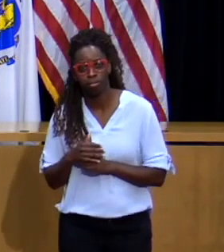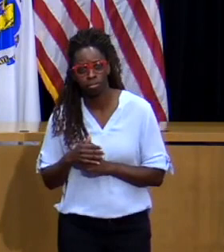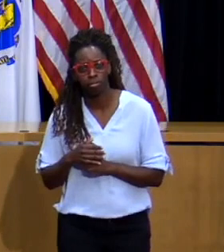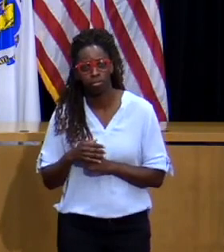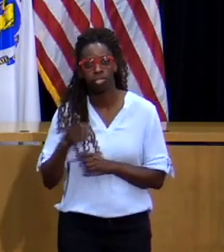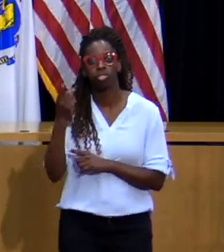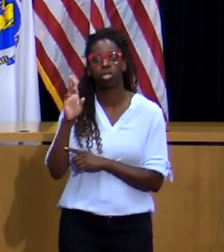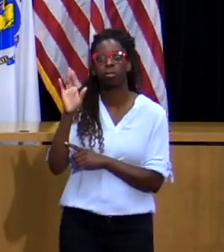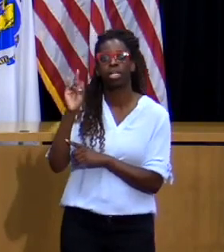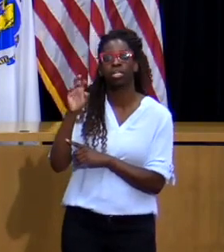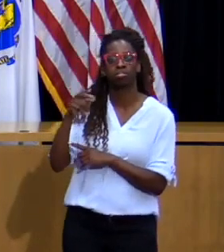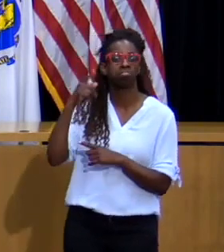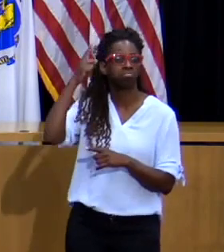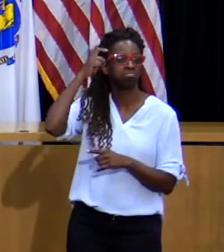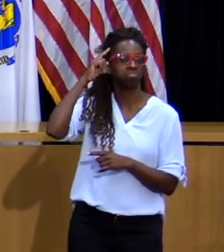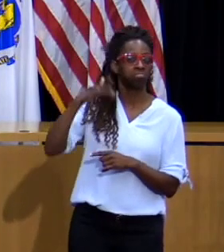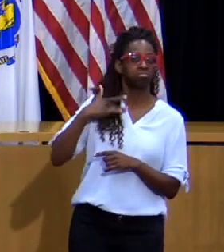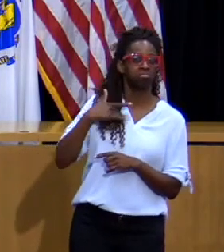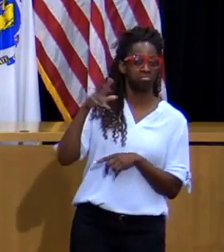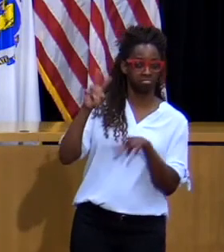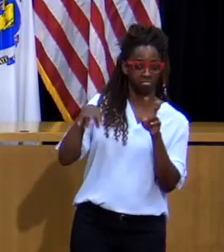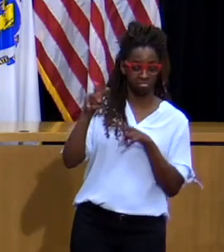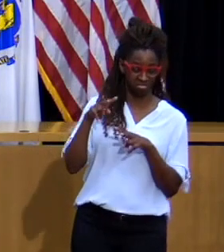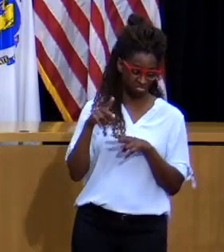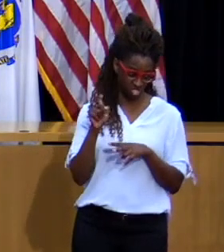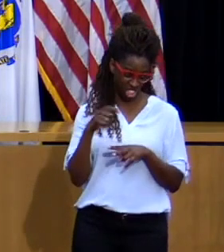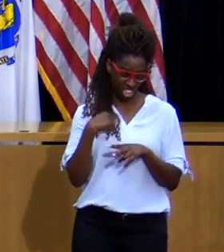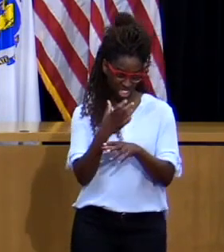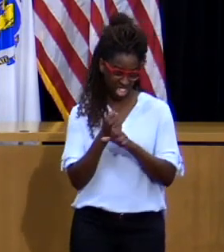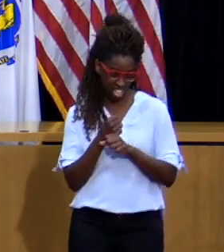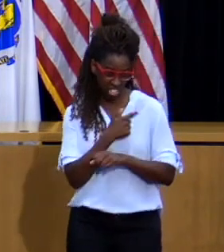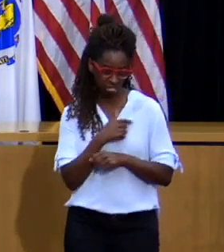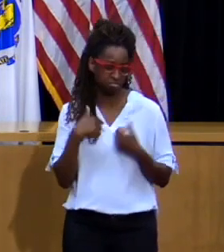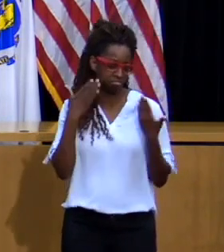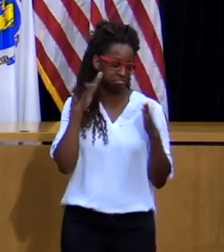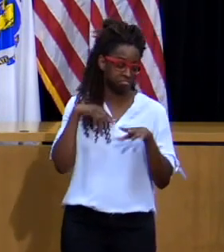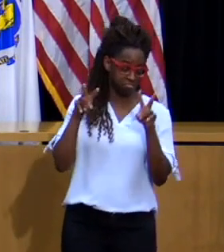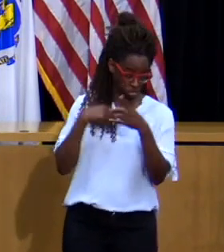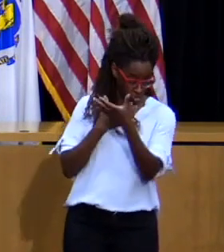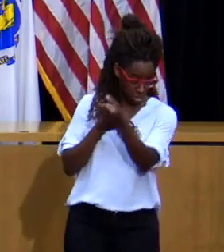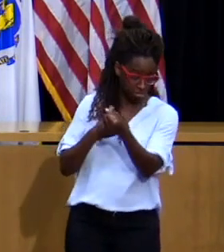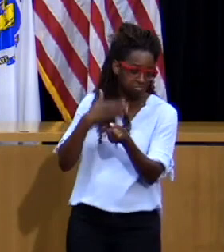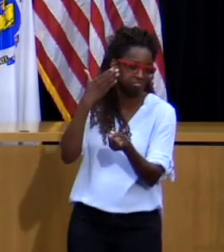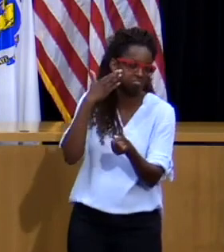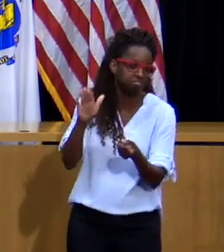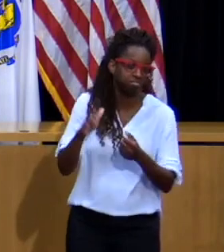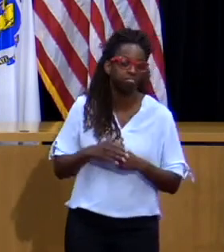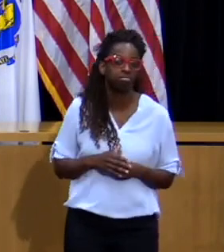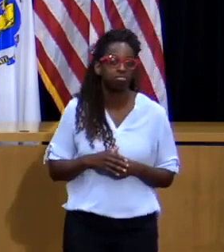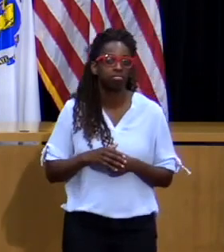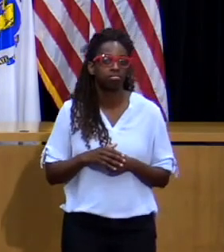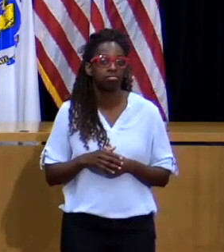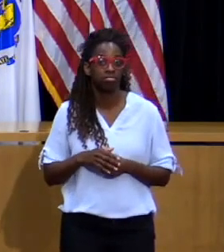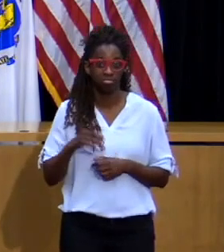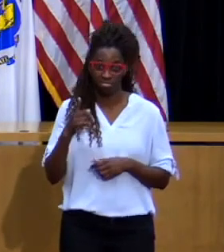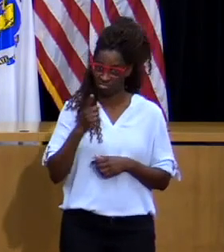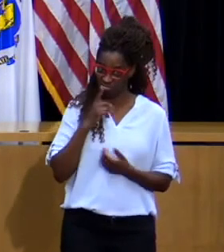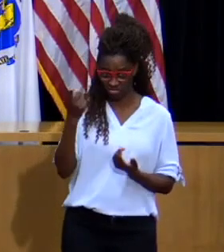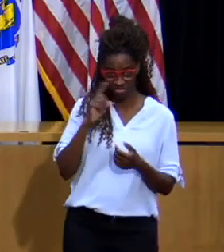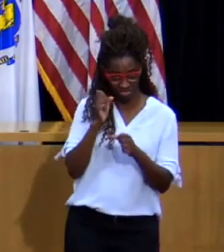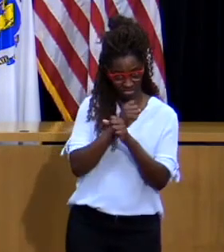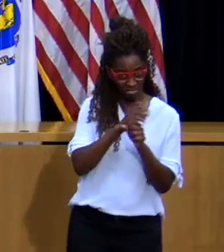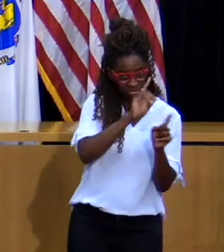I think that that's probably indicative of a lot of people in our community, though I have read polls that say, more